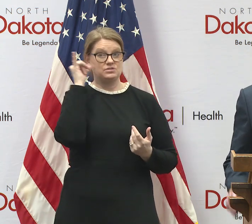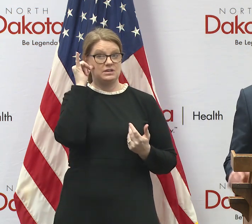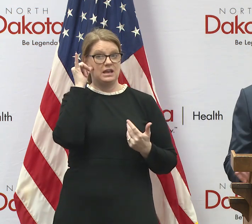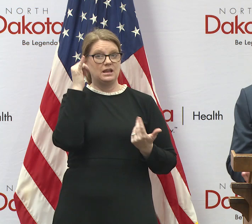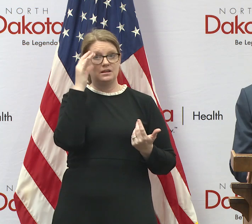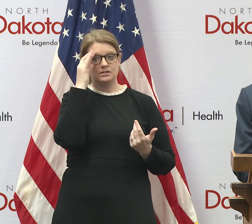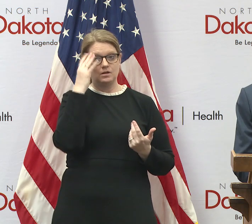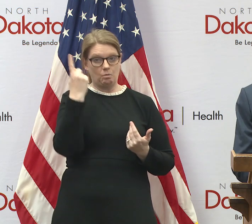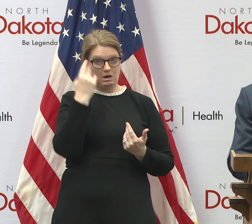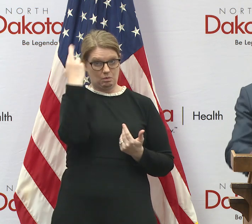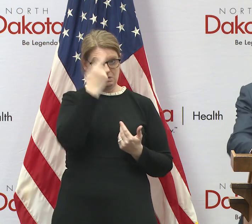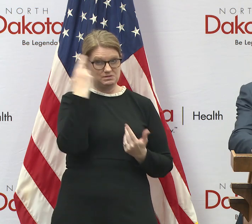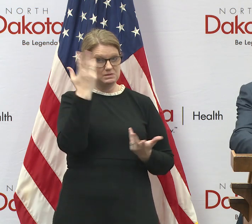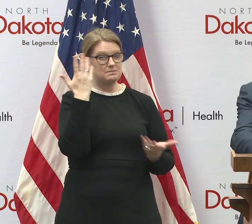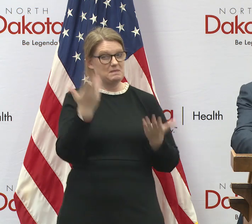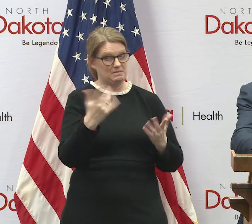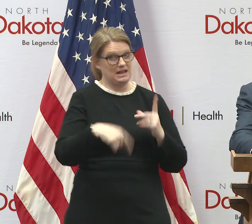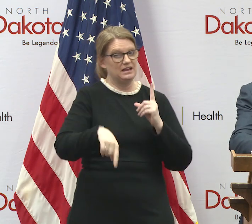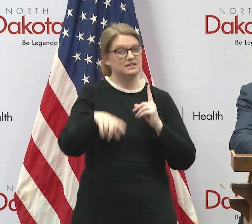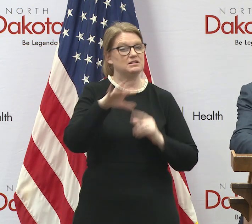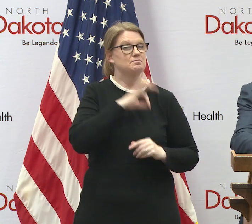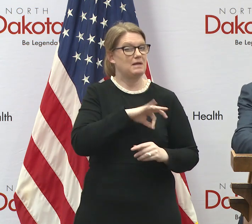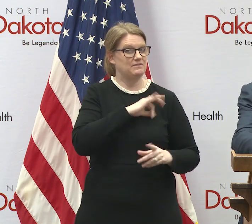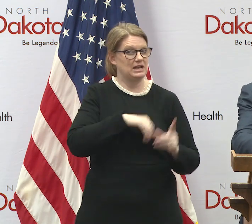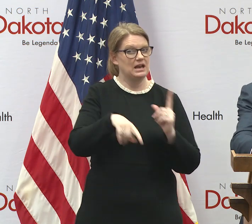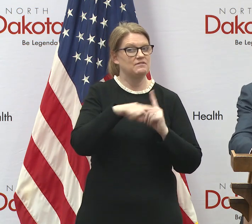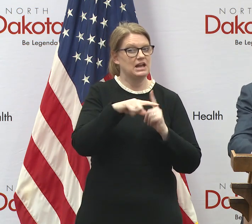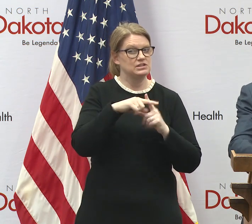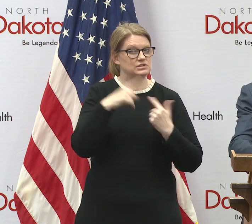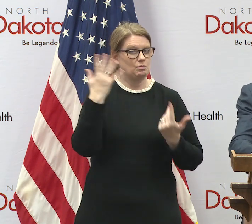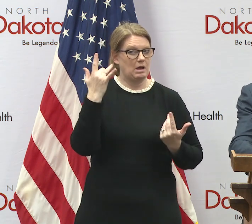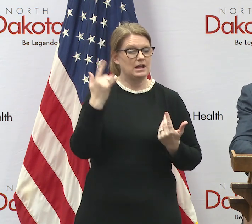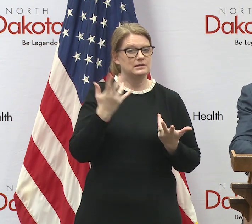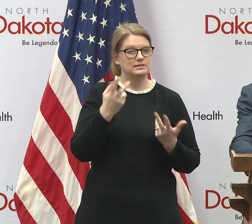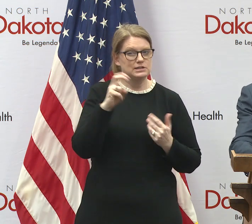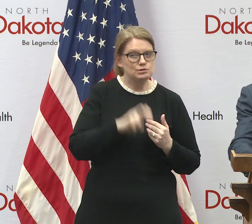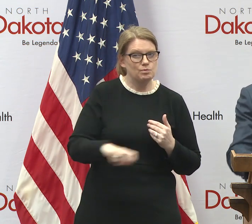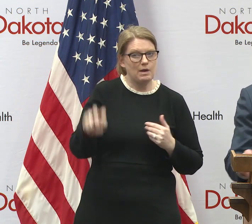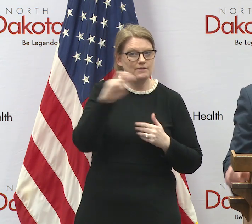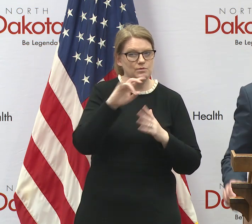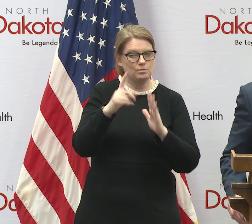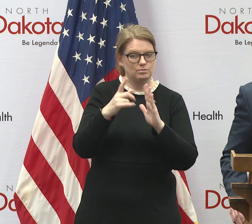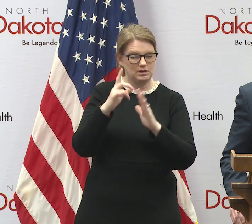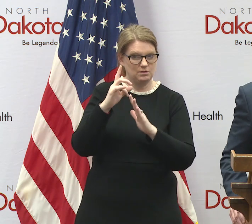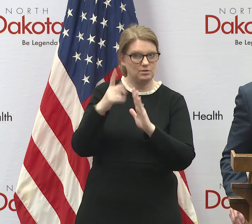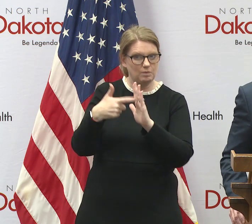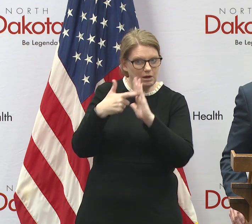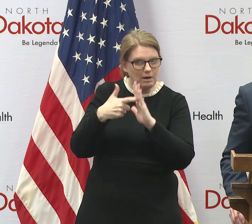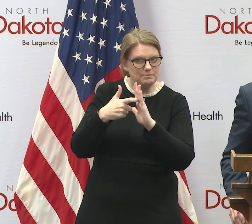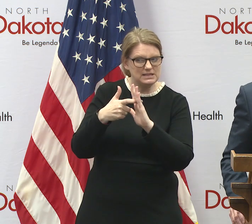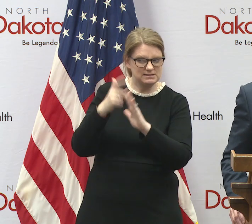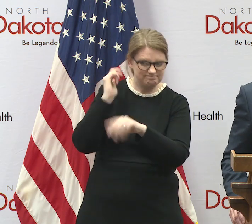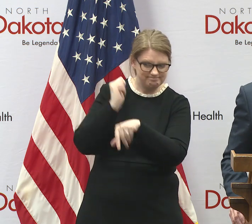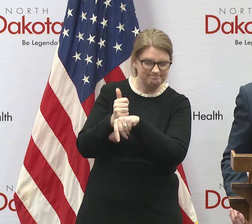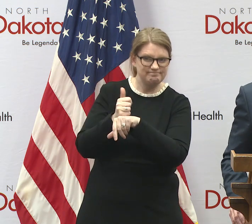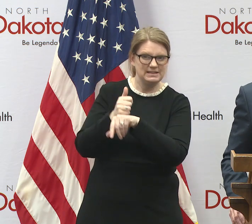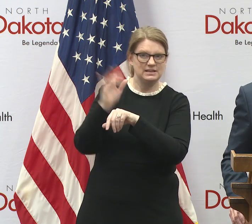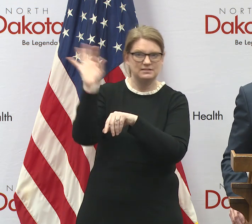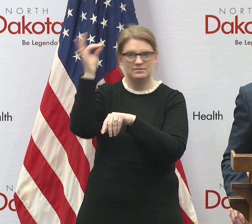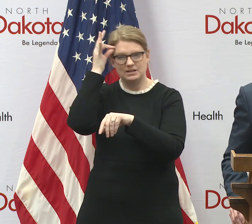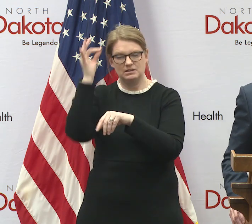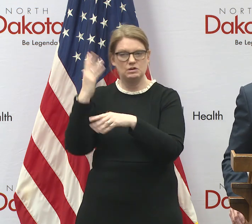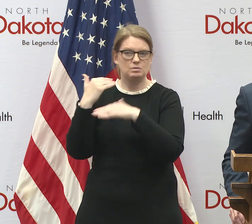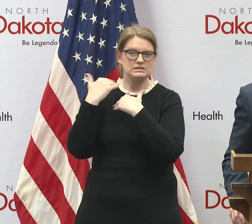be benefiting here in North Dakota is because of all the travel requirements first put on federally, restricting travel from China to the